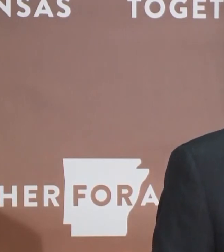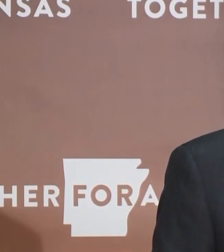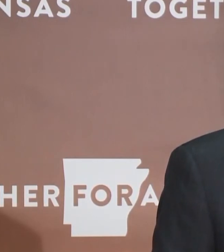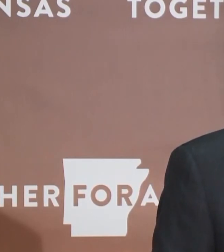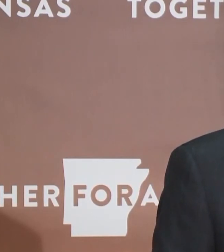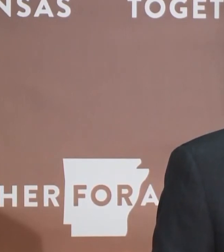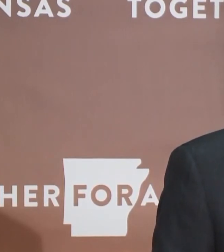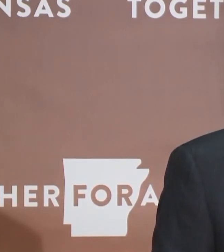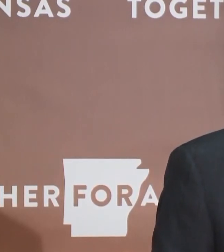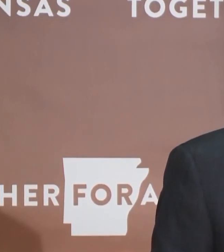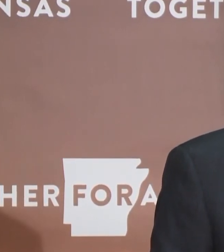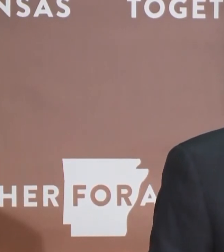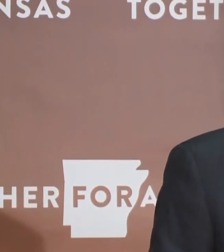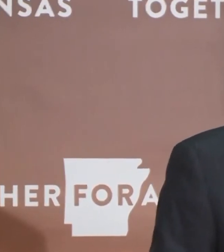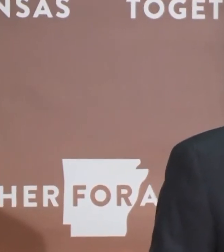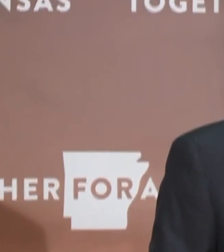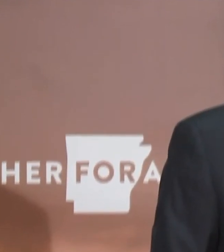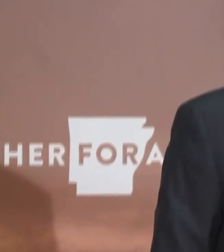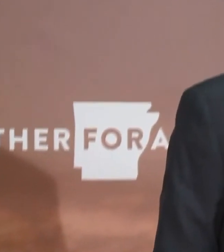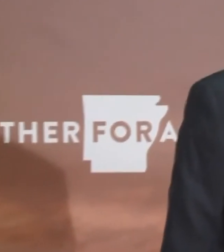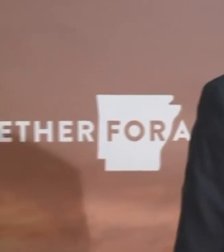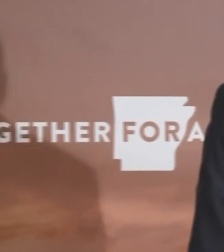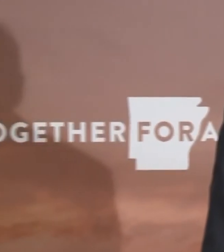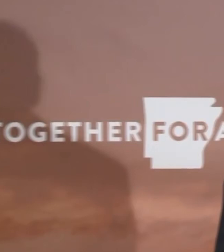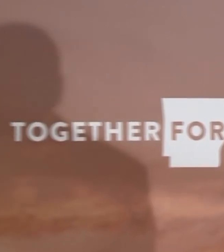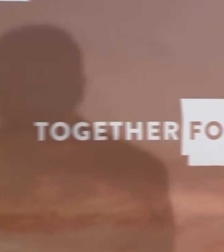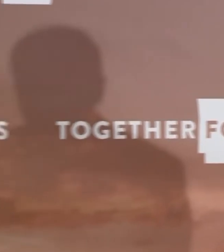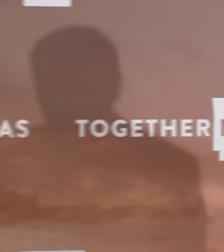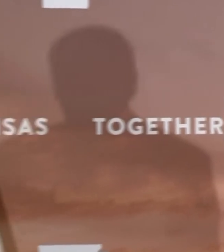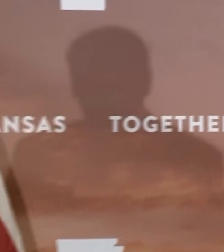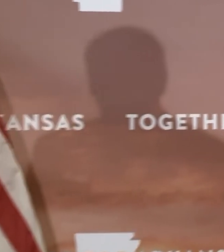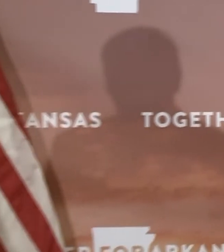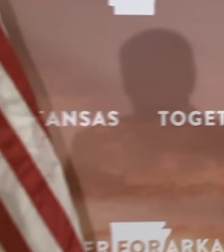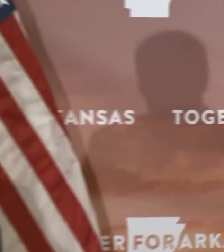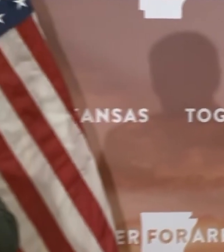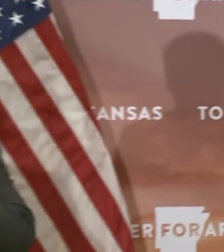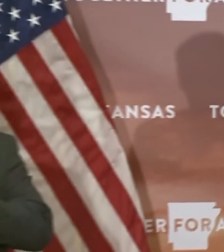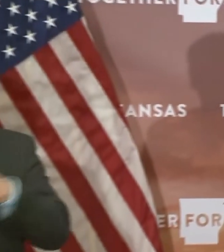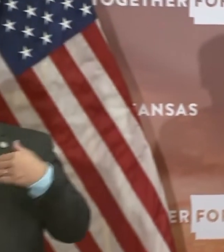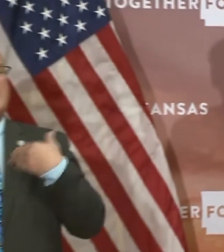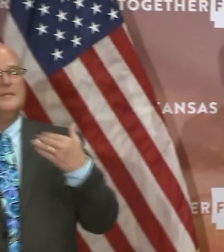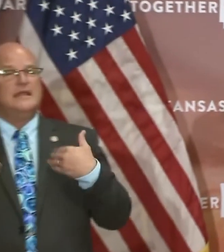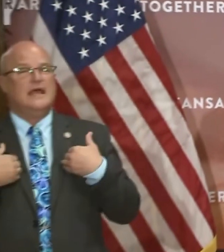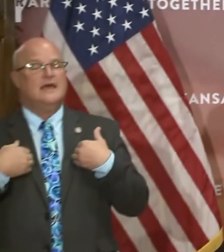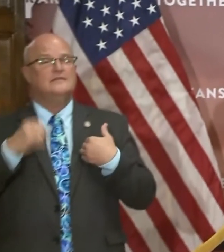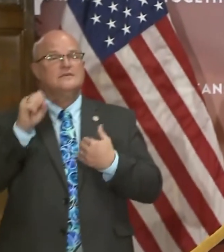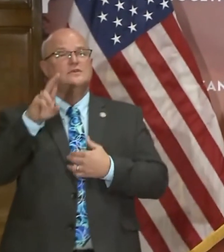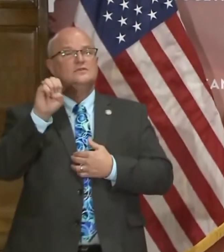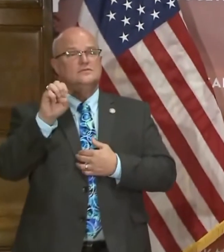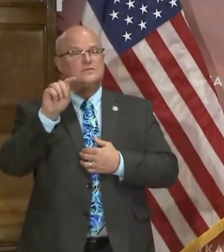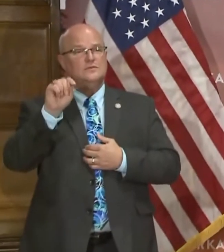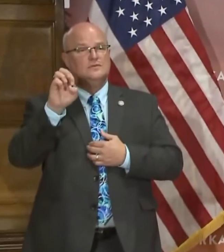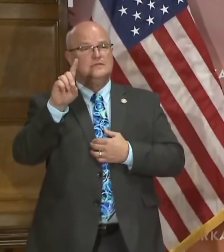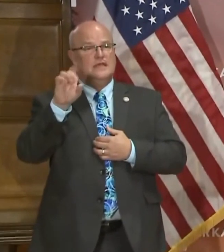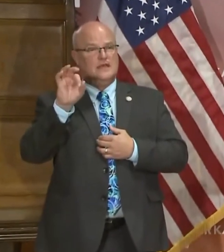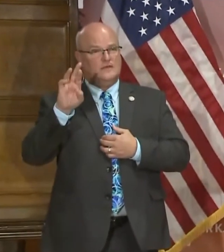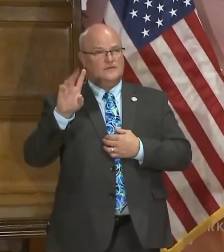He also serves on the task force. I'm also pleased to be joined by Sue Tedford.